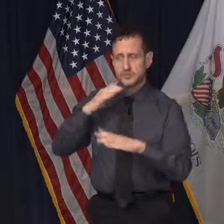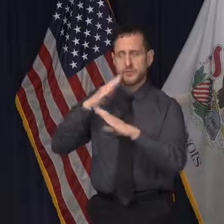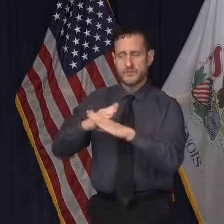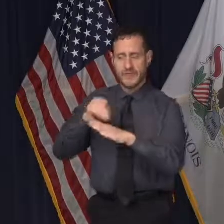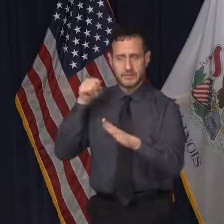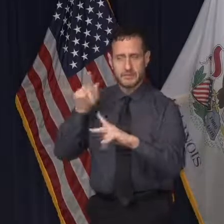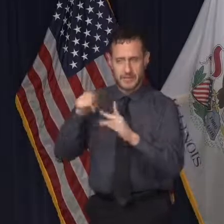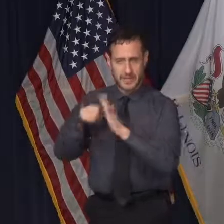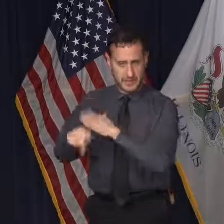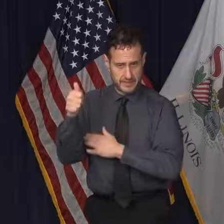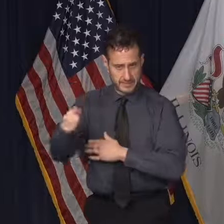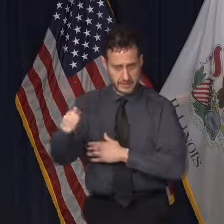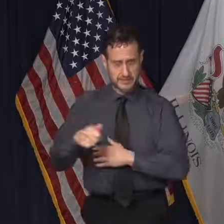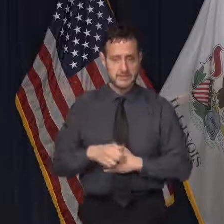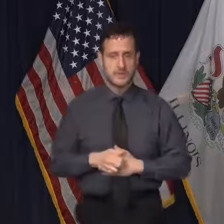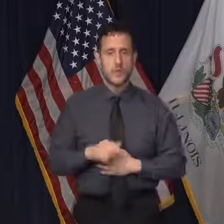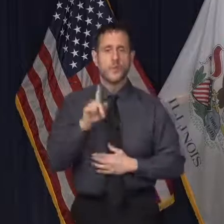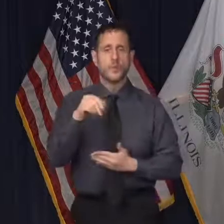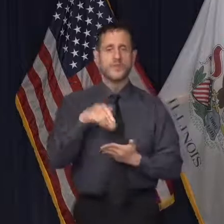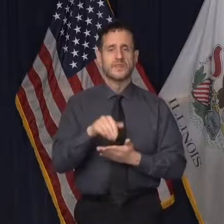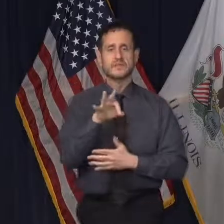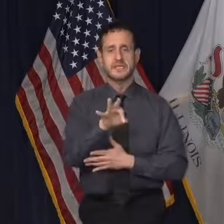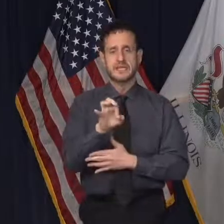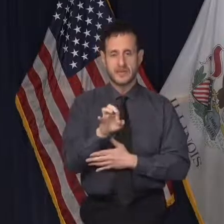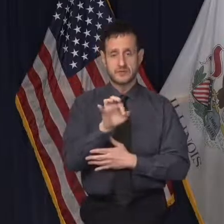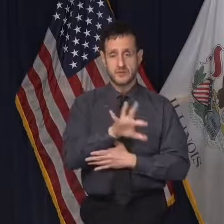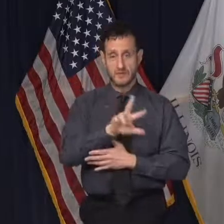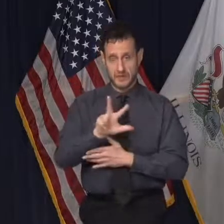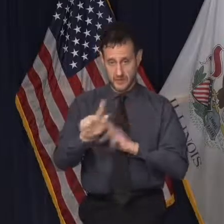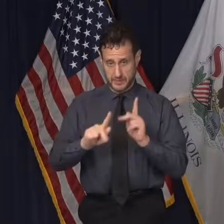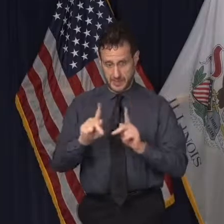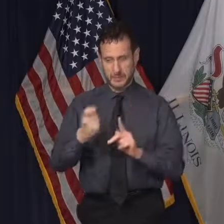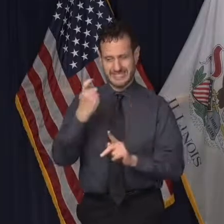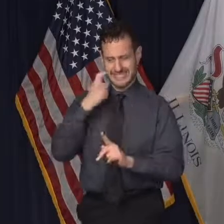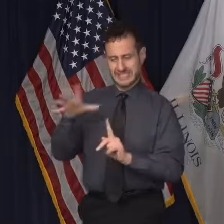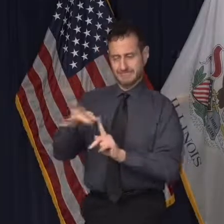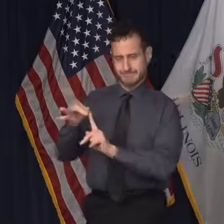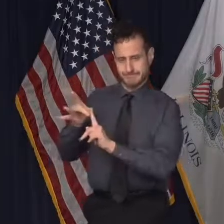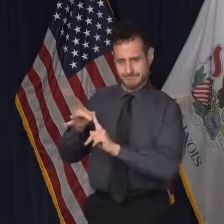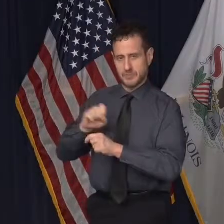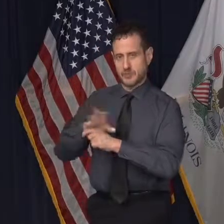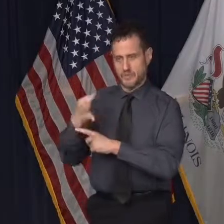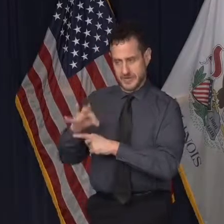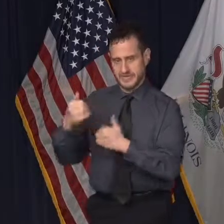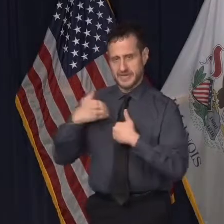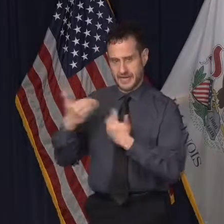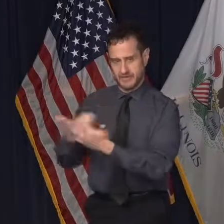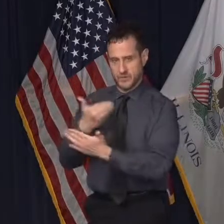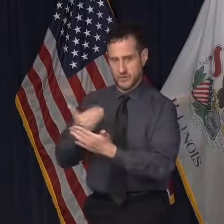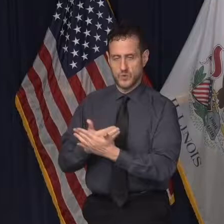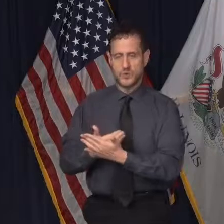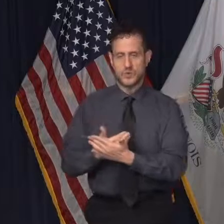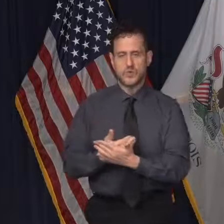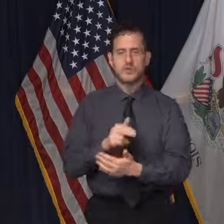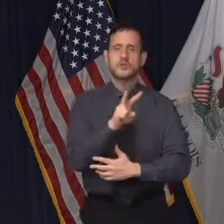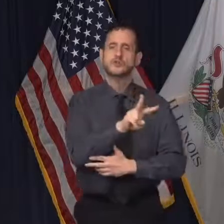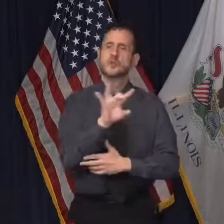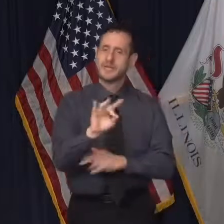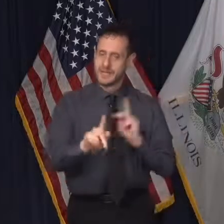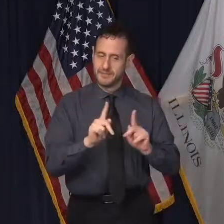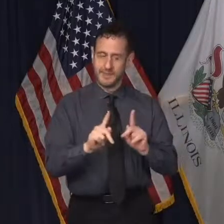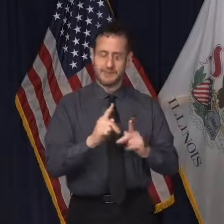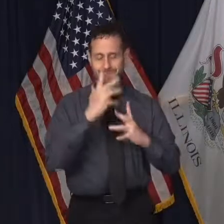1,953 individuals who have been newly diagnosed with COVID-19 and 28 individuals who have sadly passed